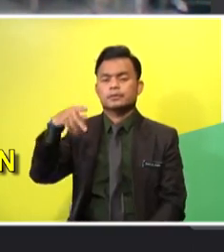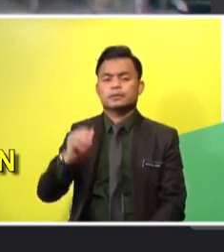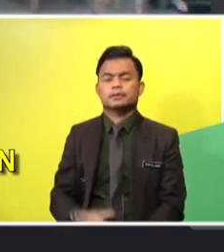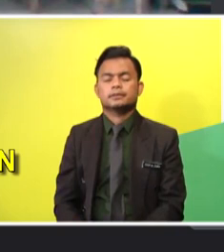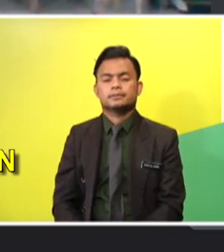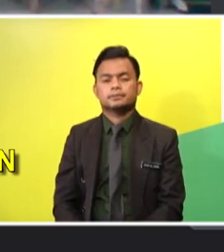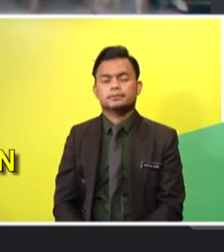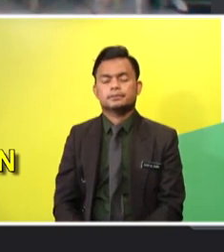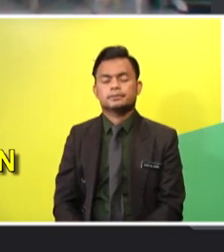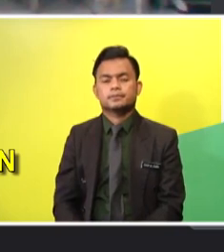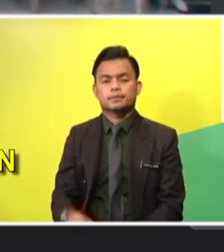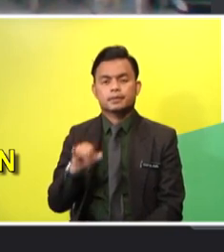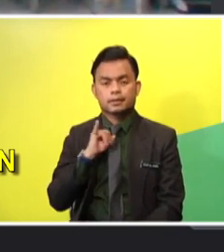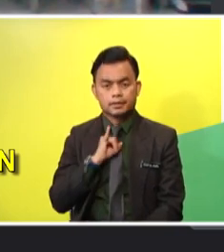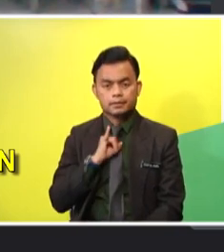I